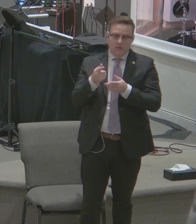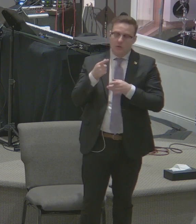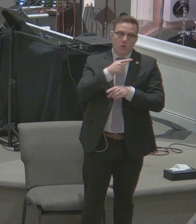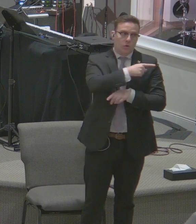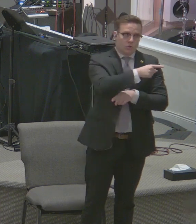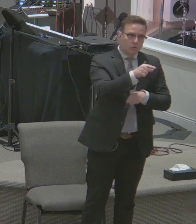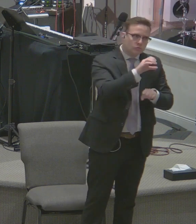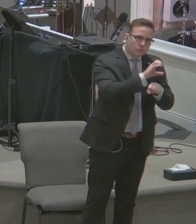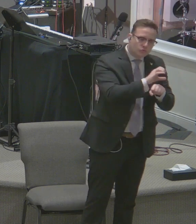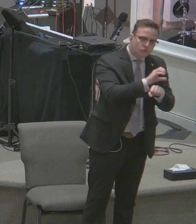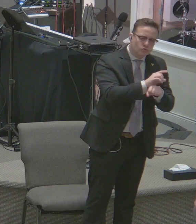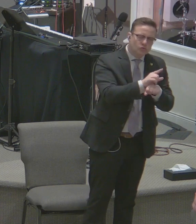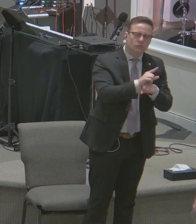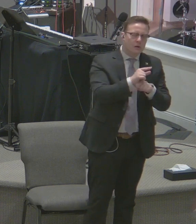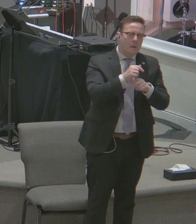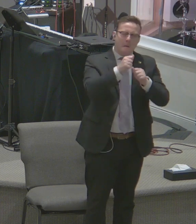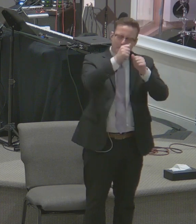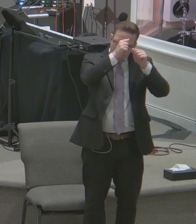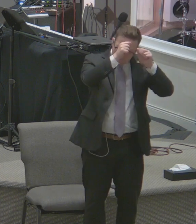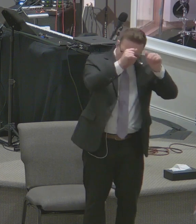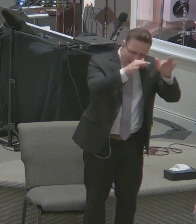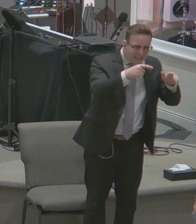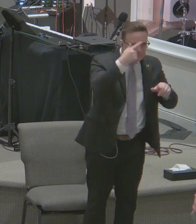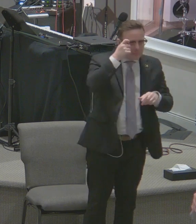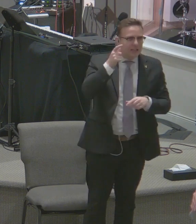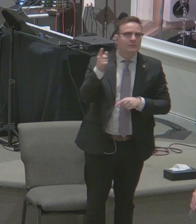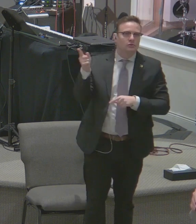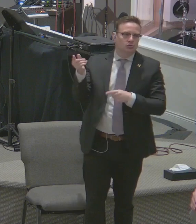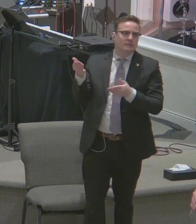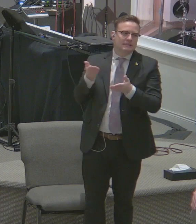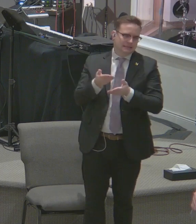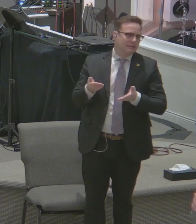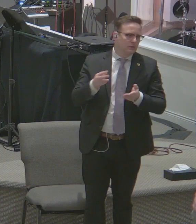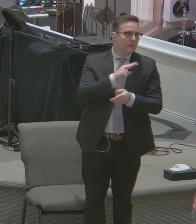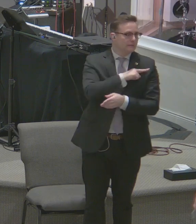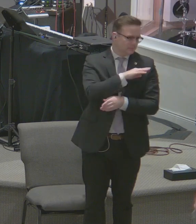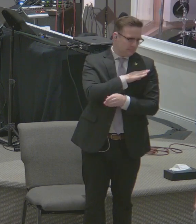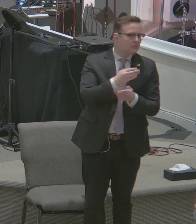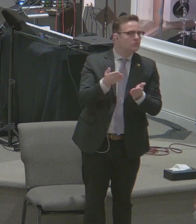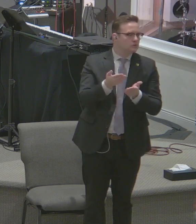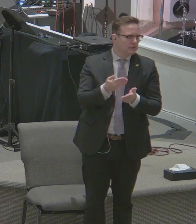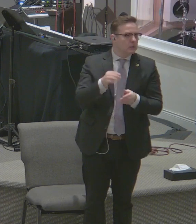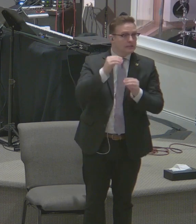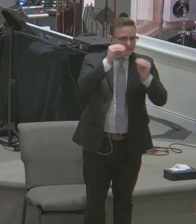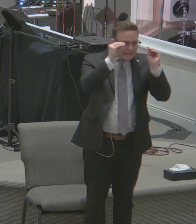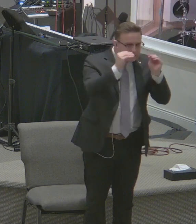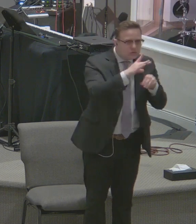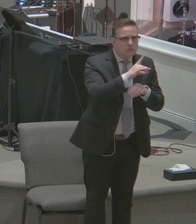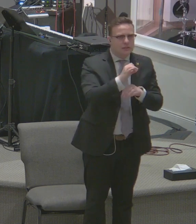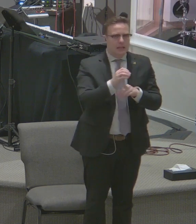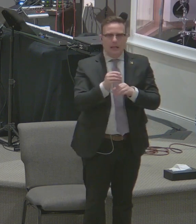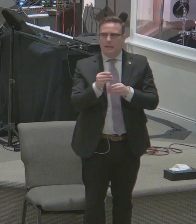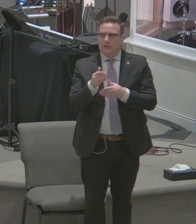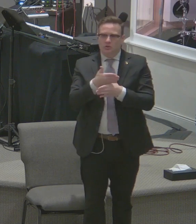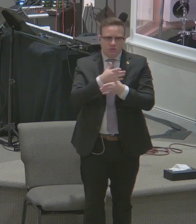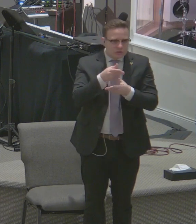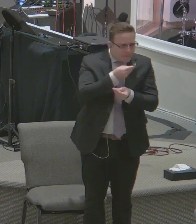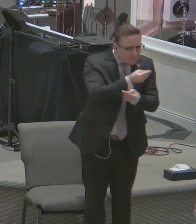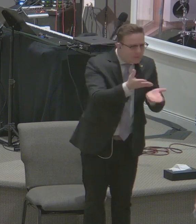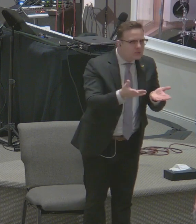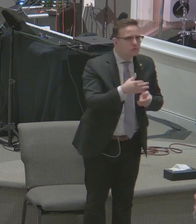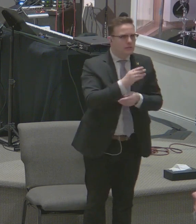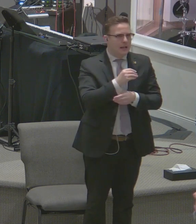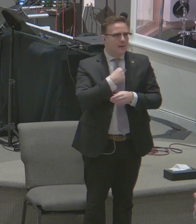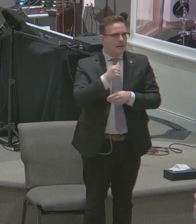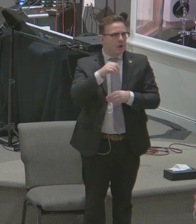wife like her and how powerful she is. And now she is teaching and passing it on. I see my daughter. I see